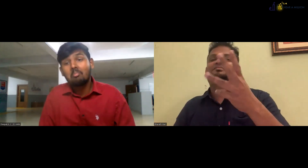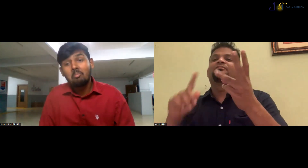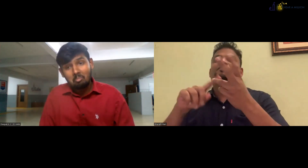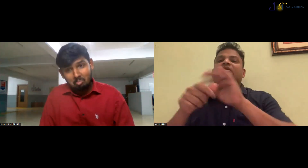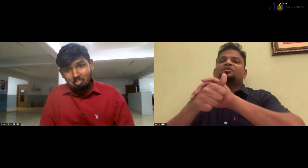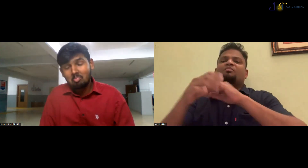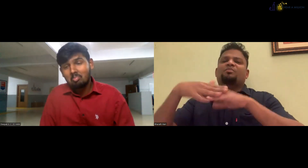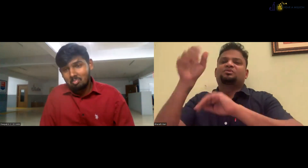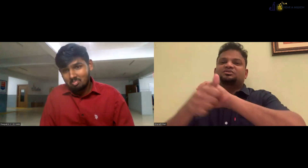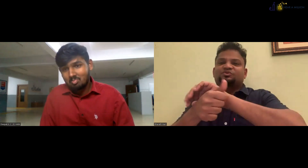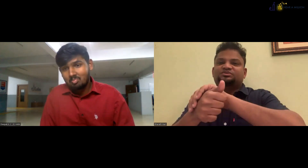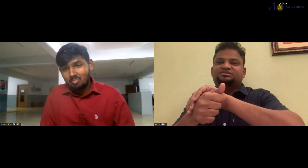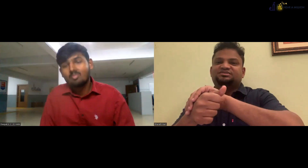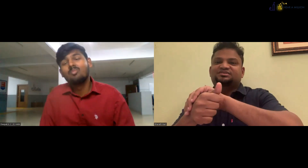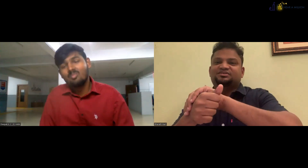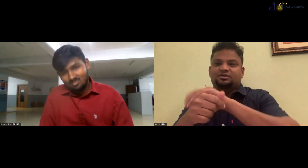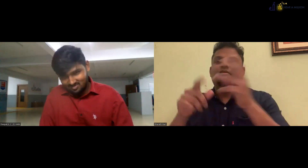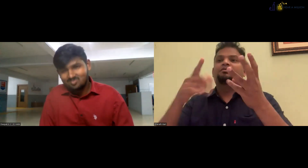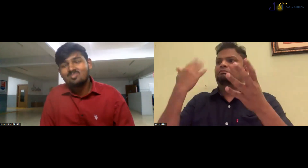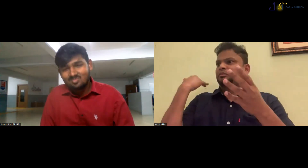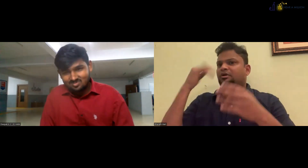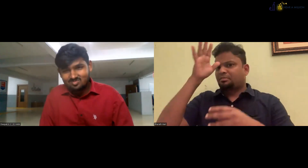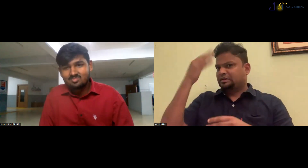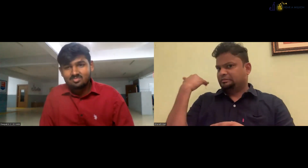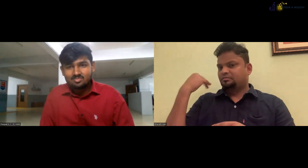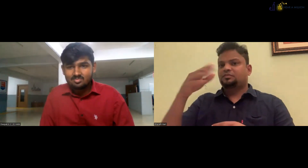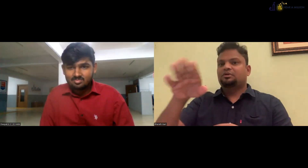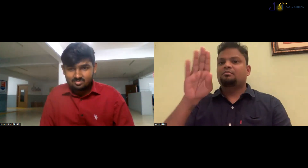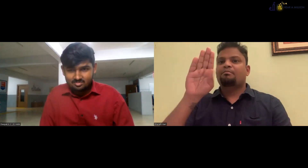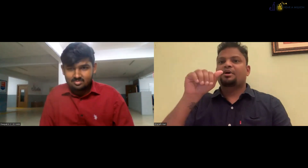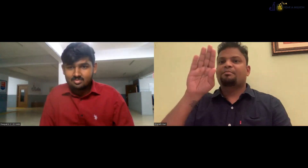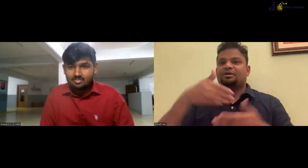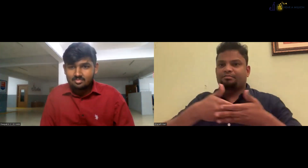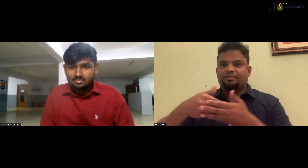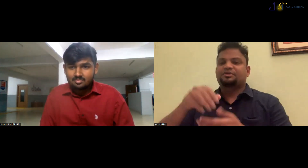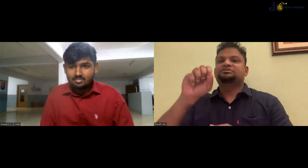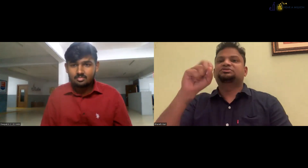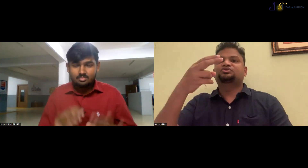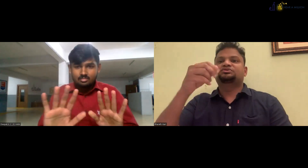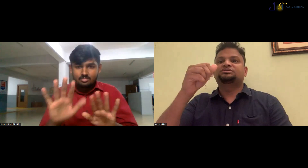and I did the scuba diving. So there are, moreover, the tortoise are there.